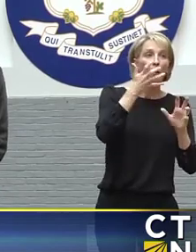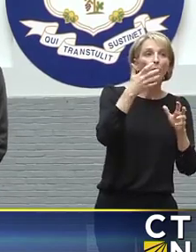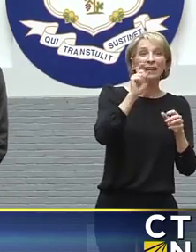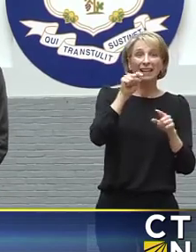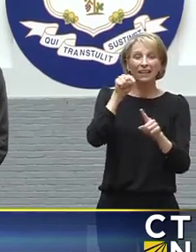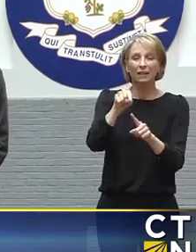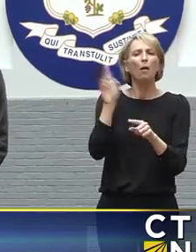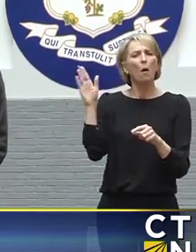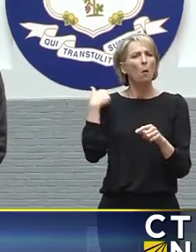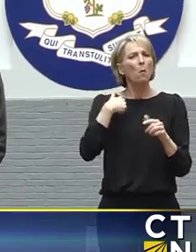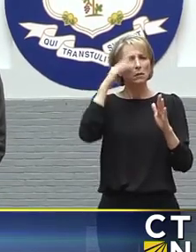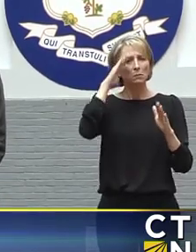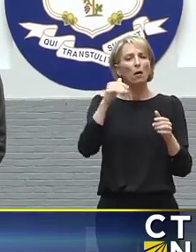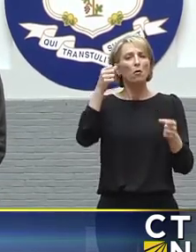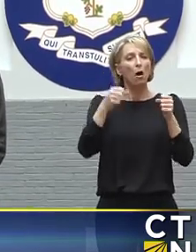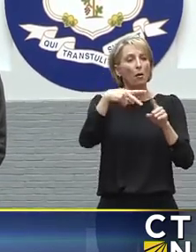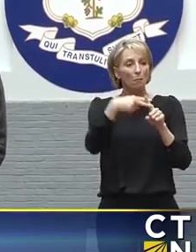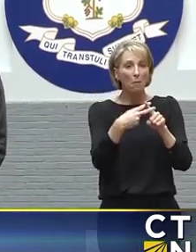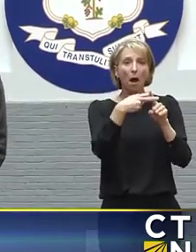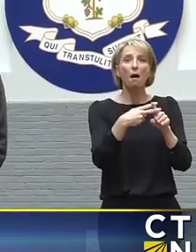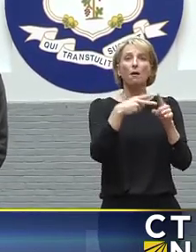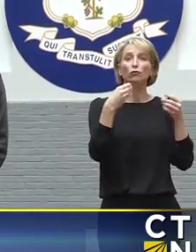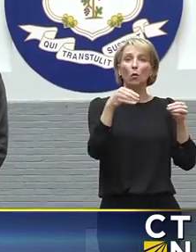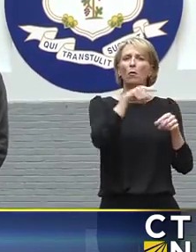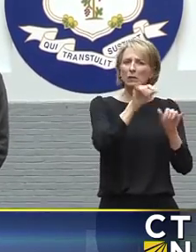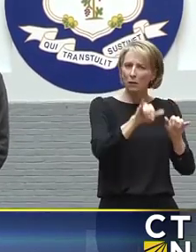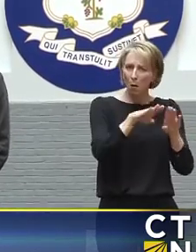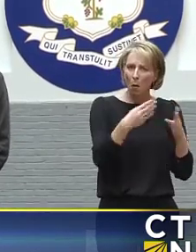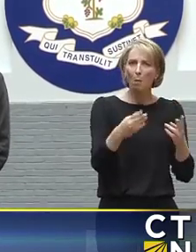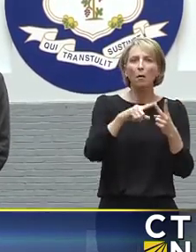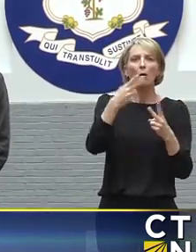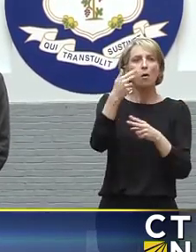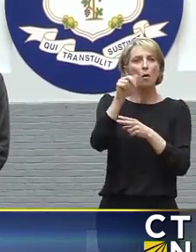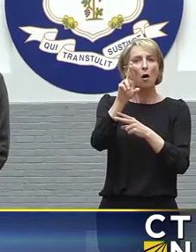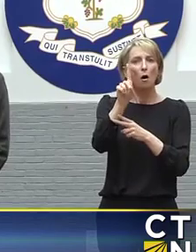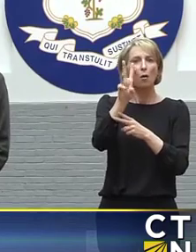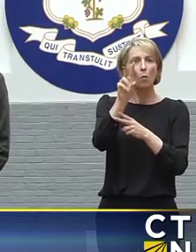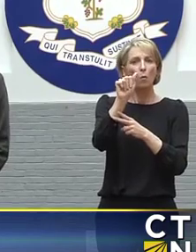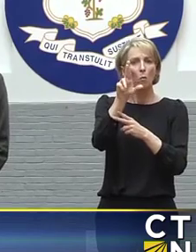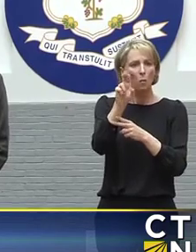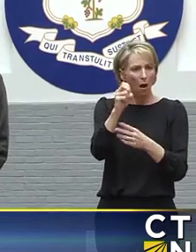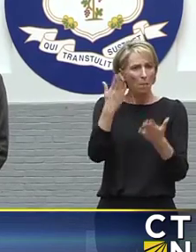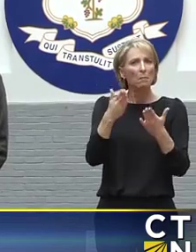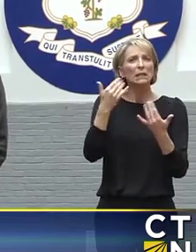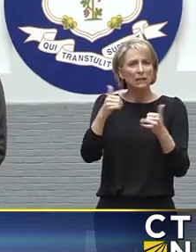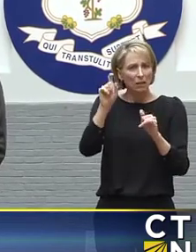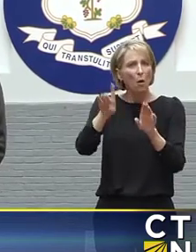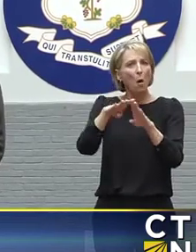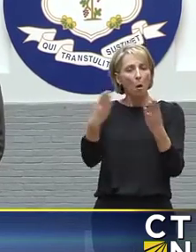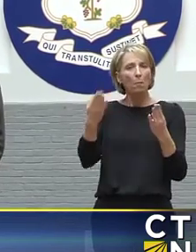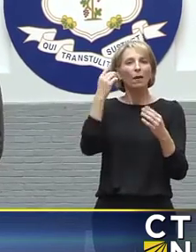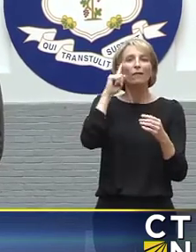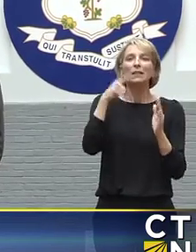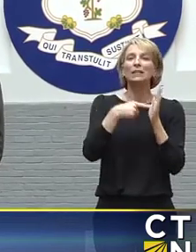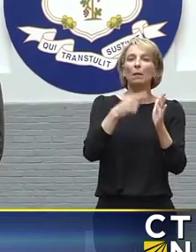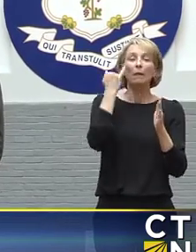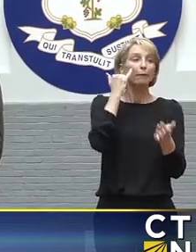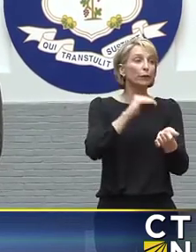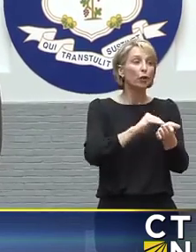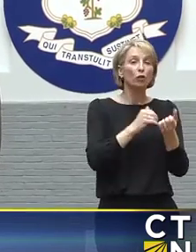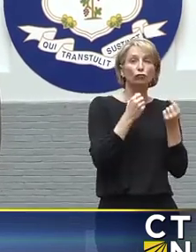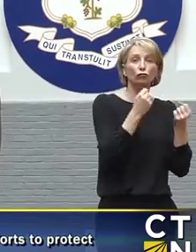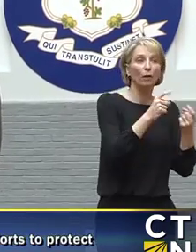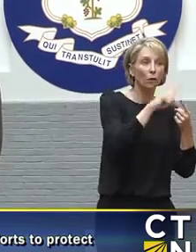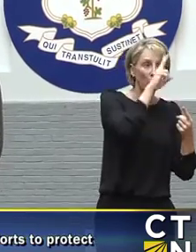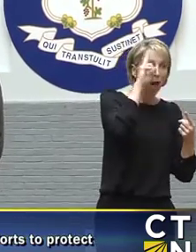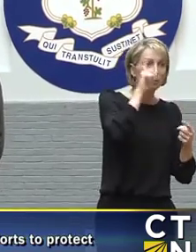expect those to stay open. Those provide services that could be essential for a healthcare worker to get to work, for example, if their car needs repair, or if there's repairs that need